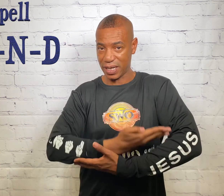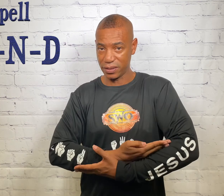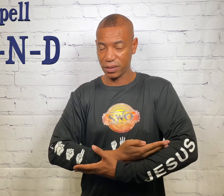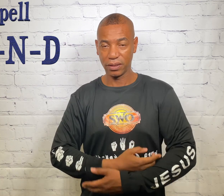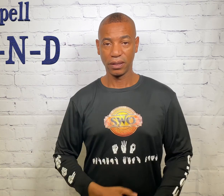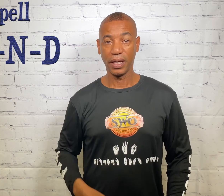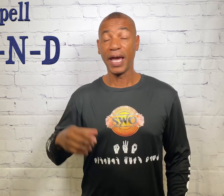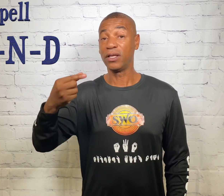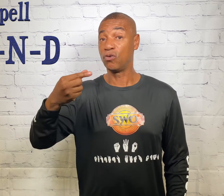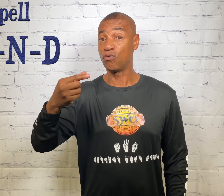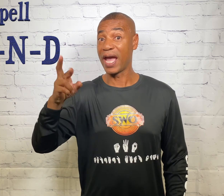Grandson and